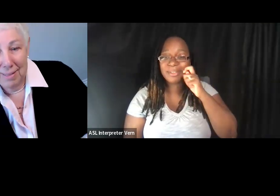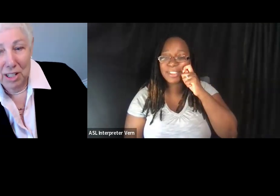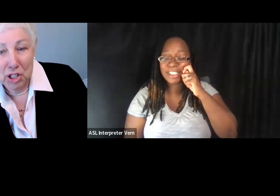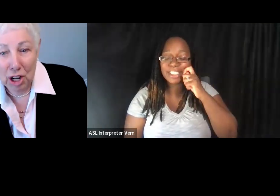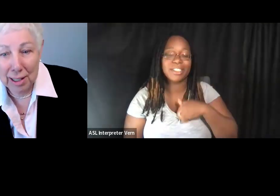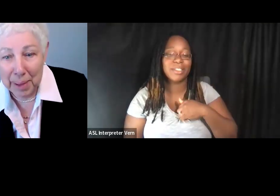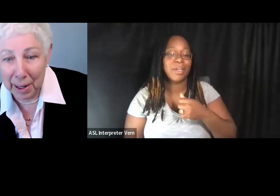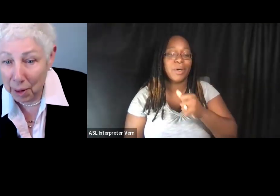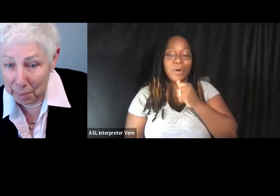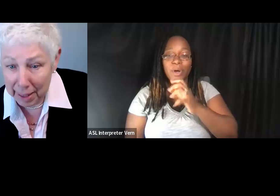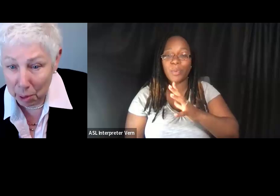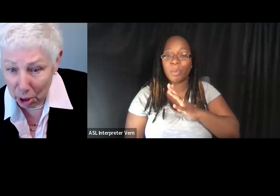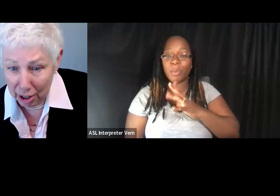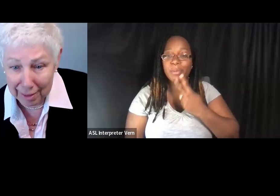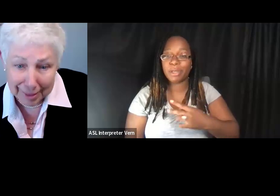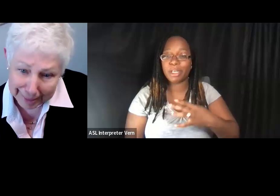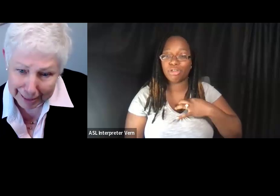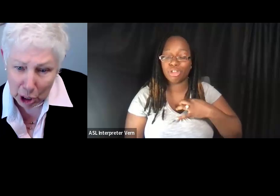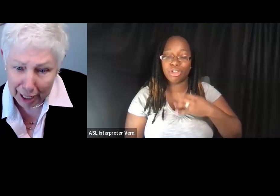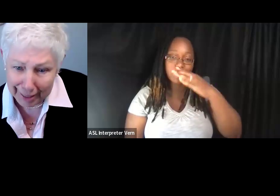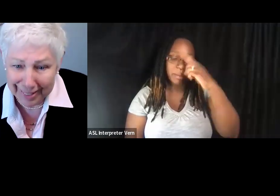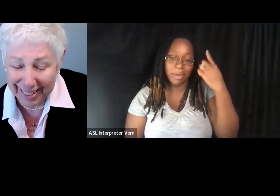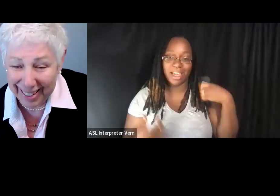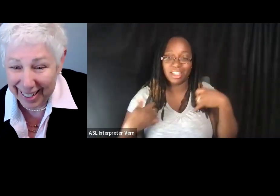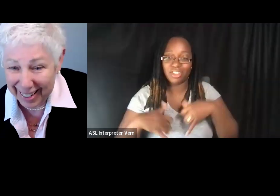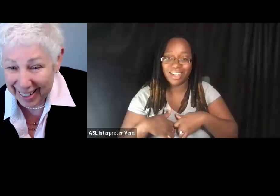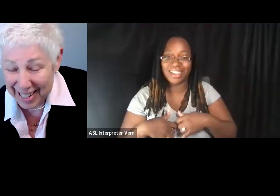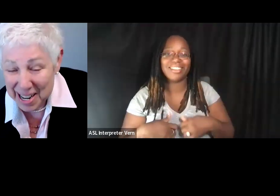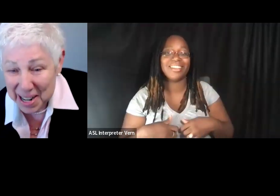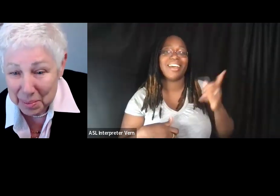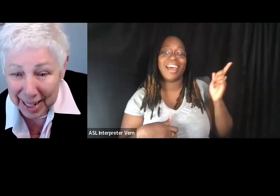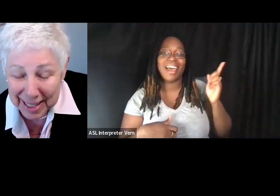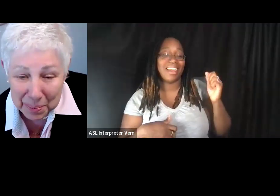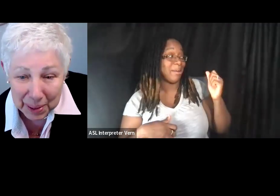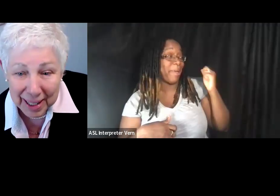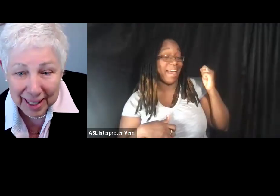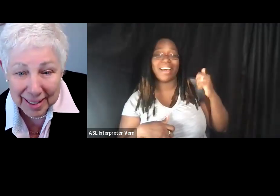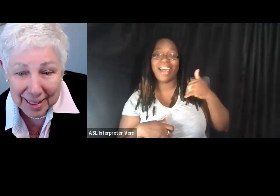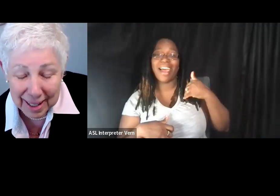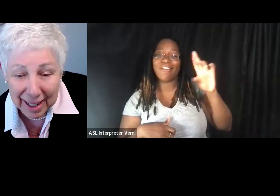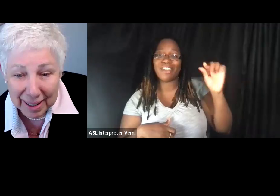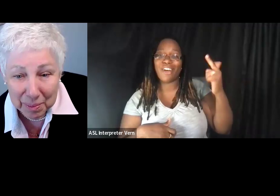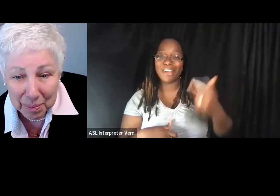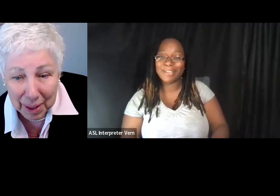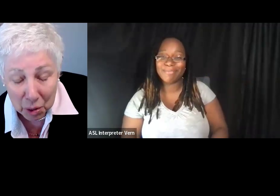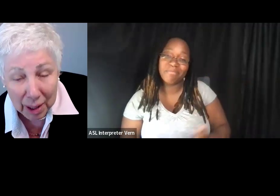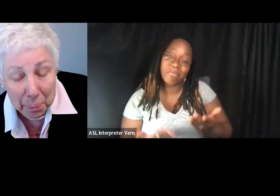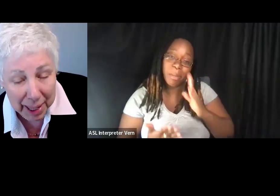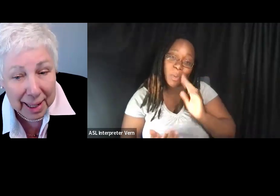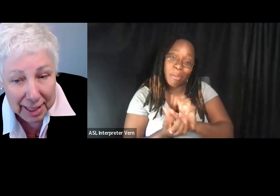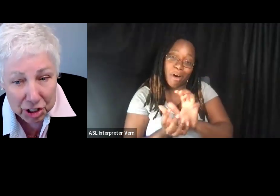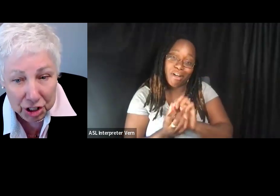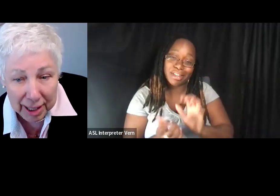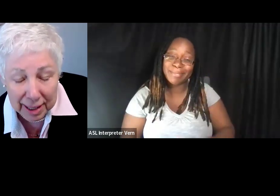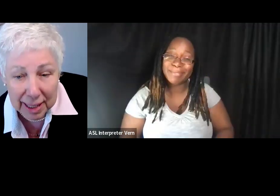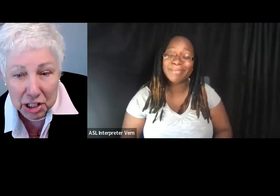jacket. Dog in the background may bark. Sorry. My disability is a chronic